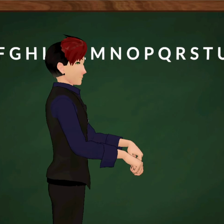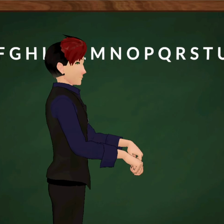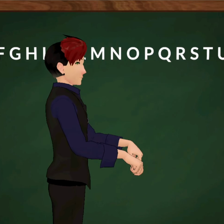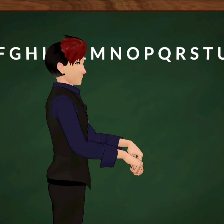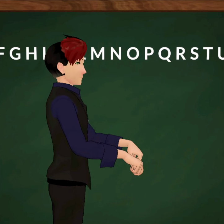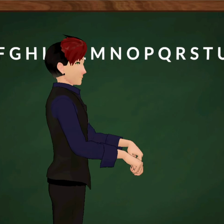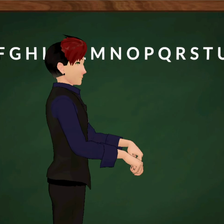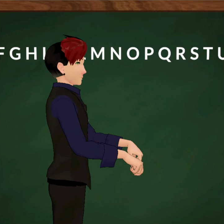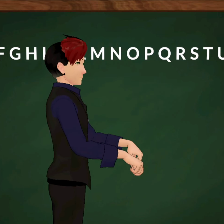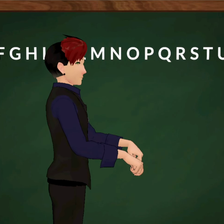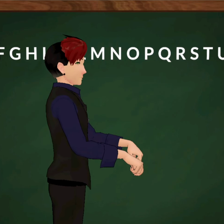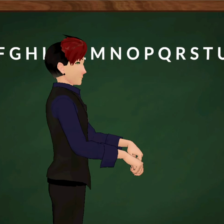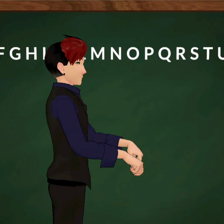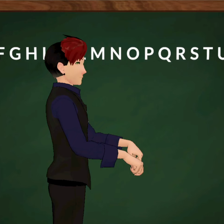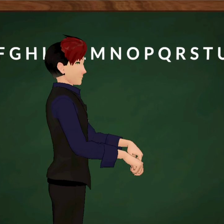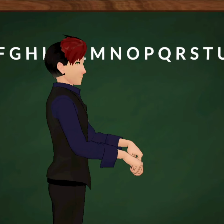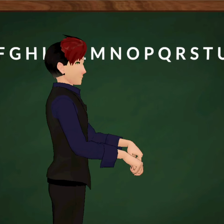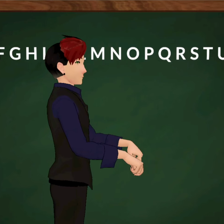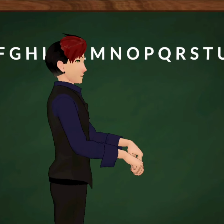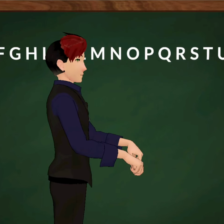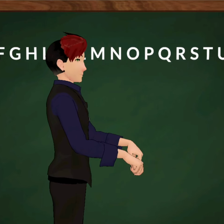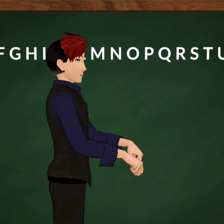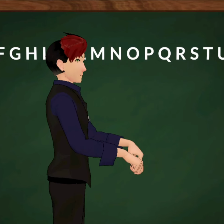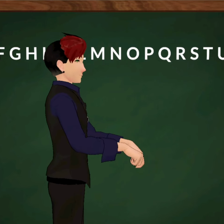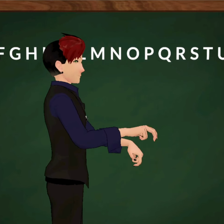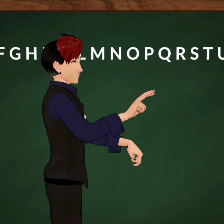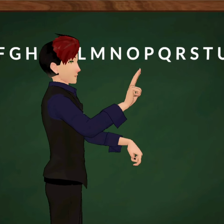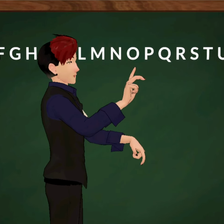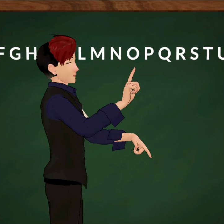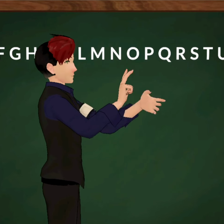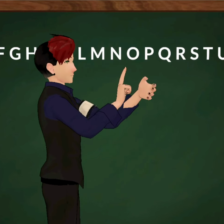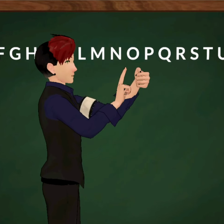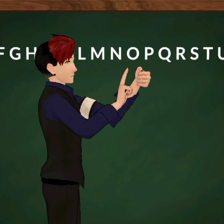I think that's two. Two fingers down. No. Nope. R. Twist them.